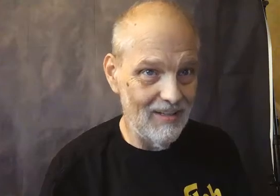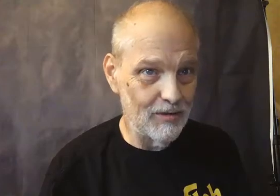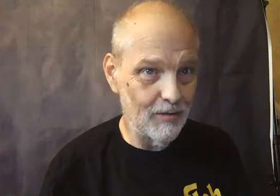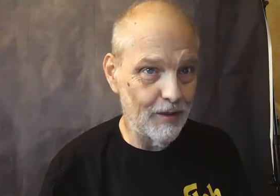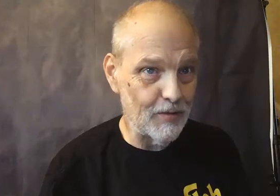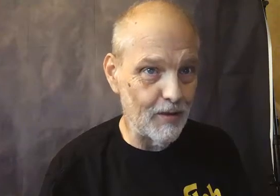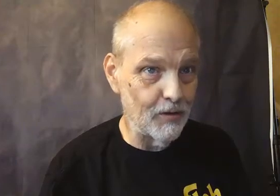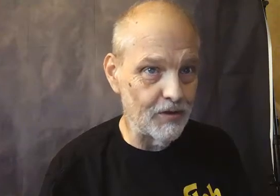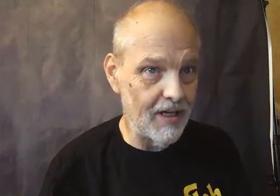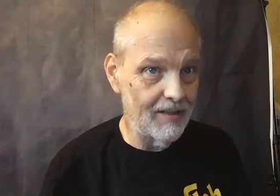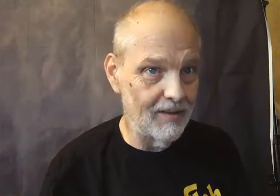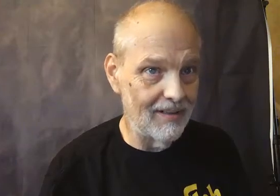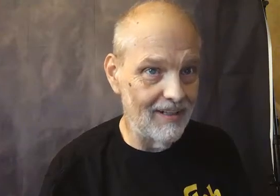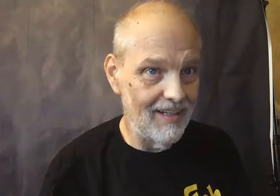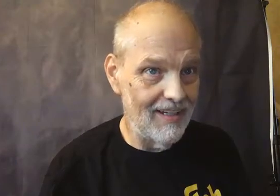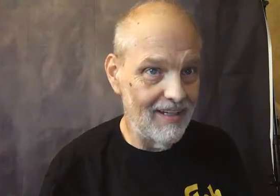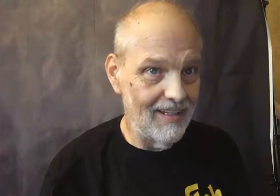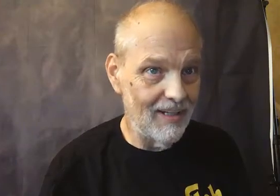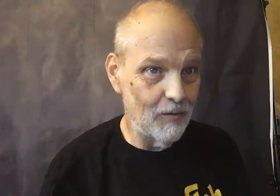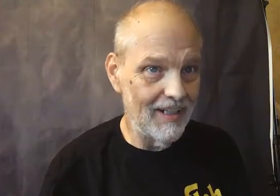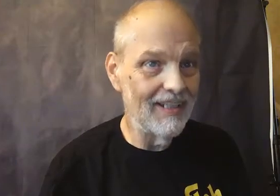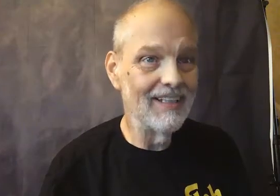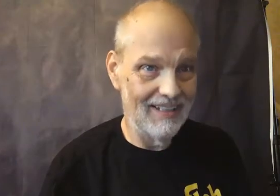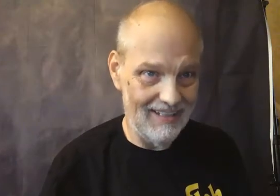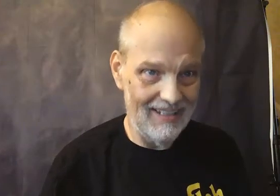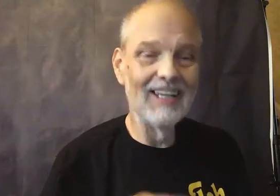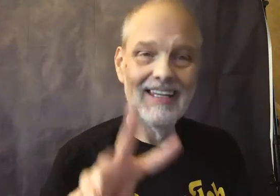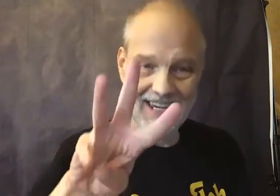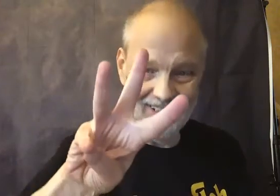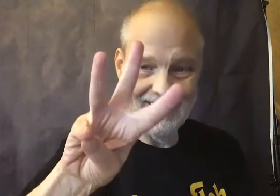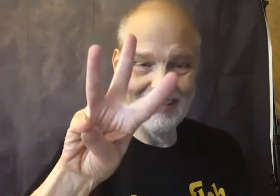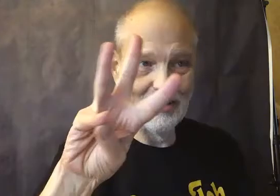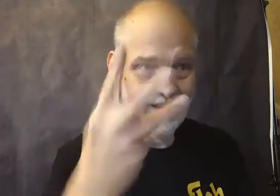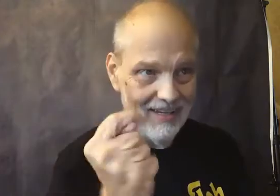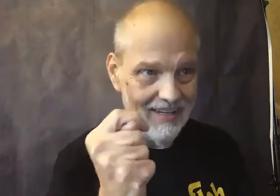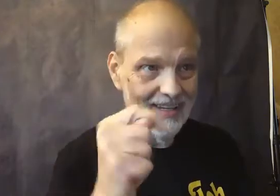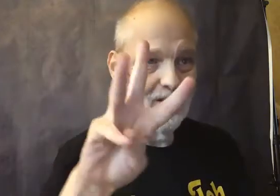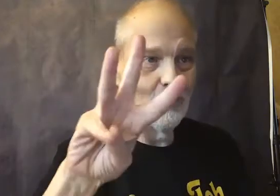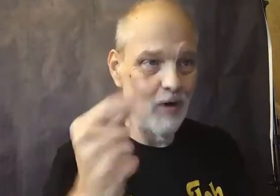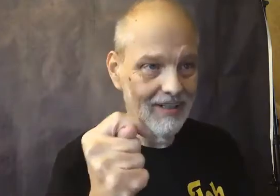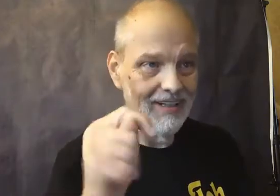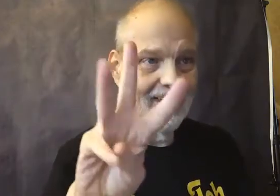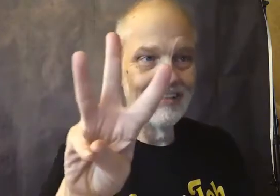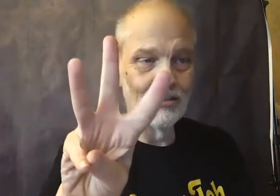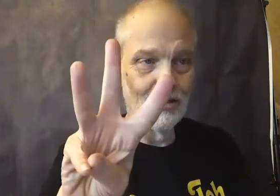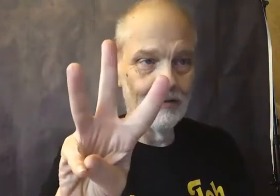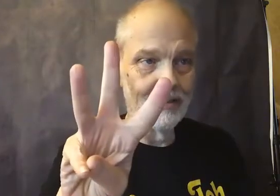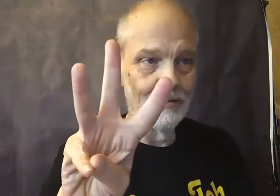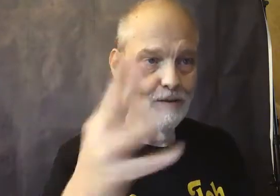Is the finger spelled bone sign that we exactly what? Start off with a W,